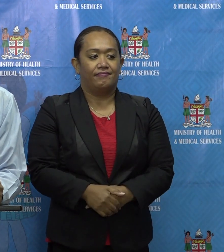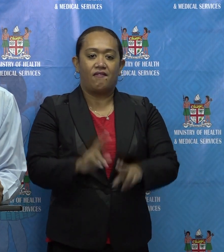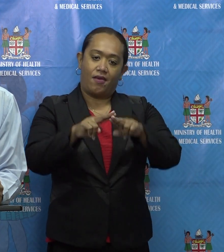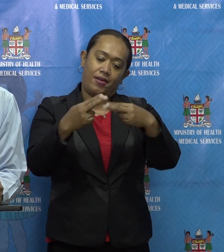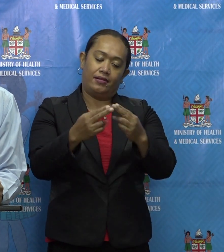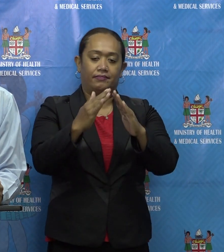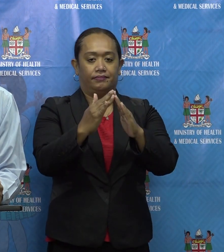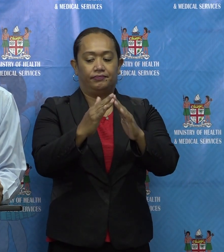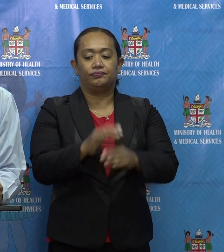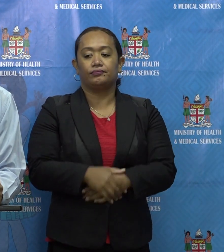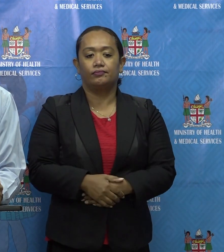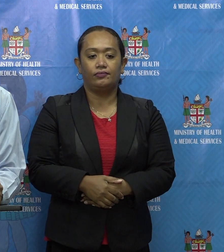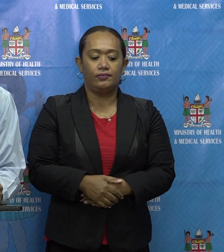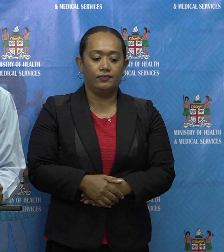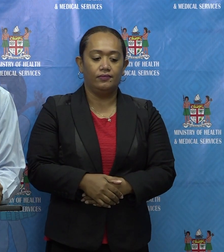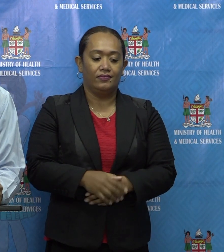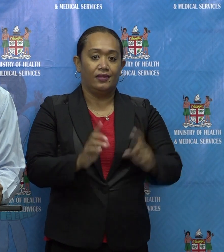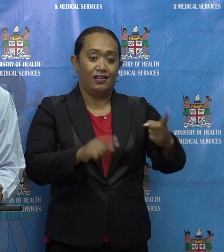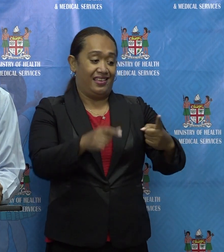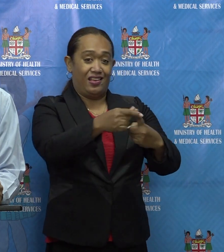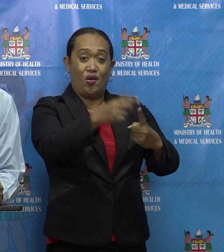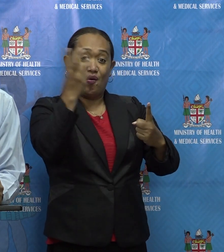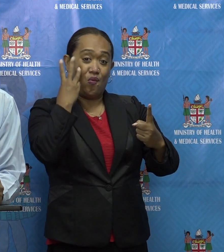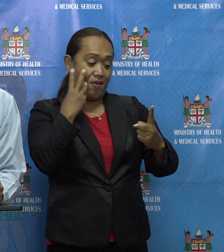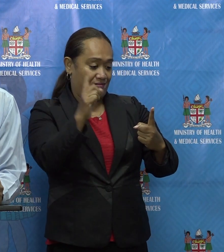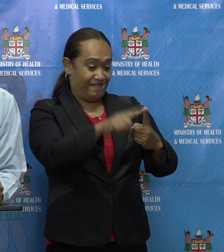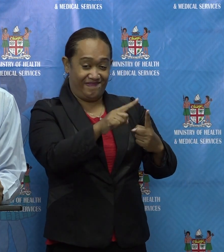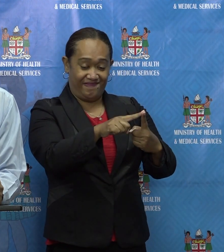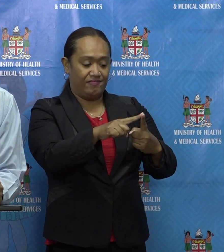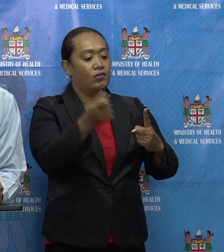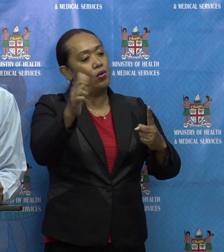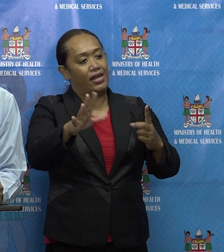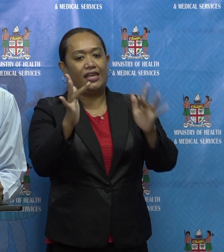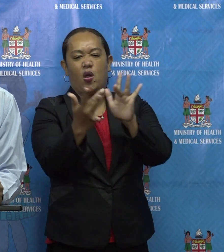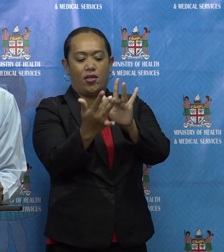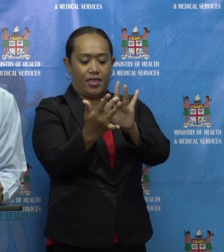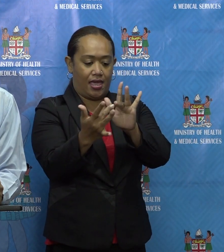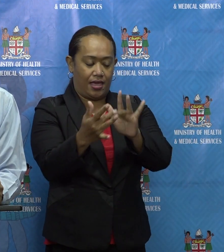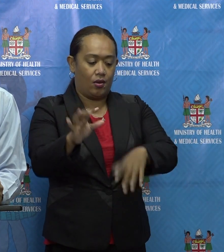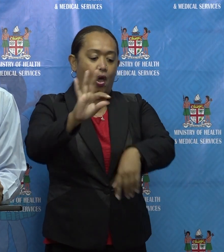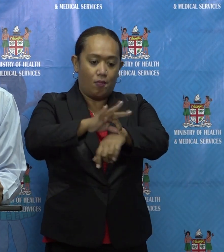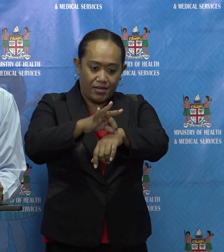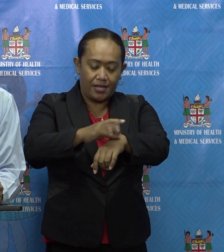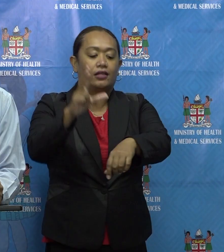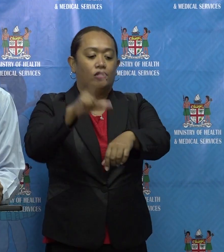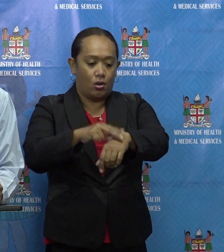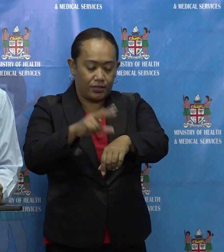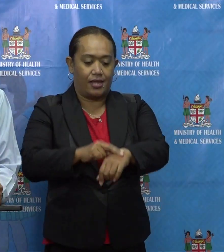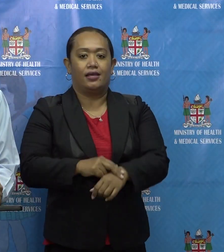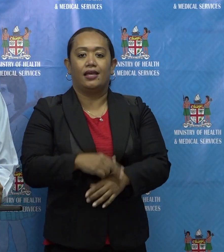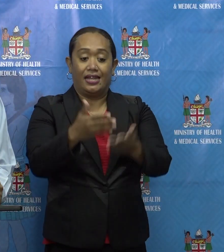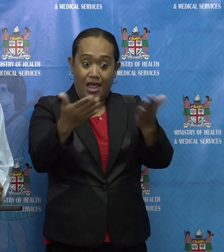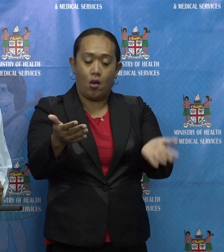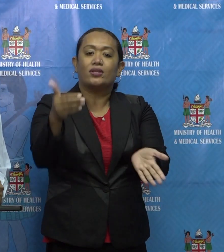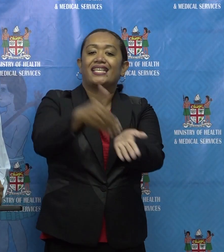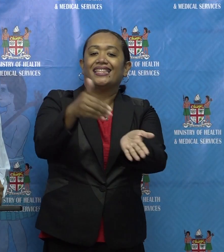This patient did have some contact with medical officers and nurses within the health center, which requires us to temporarily close the center